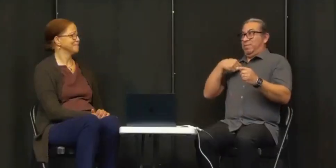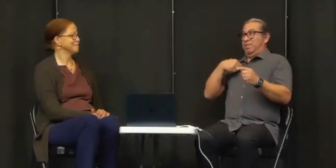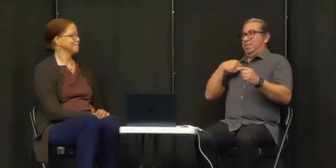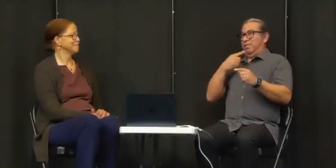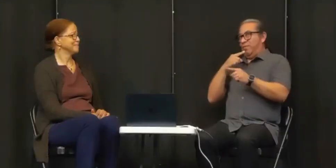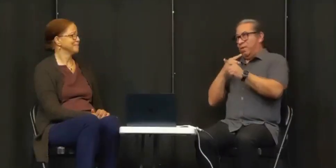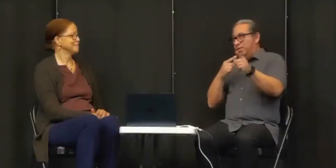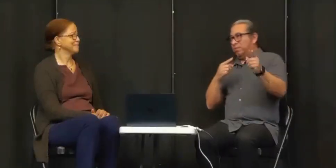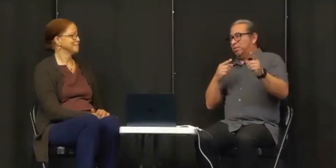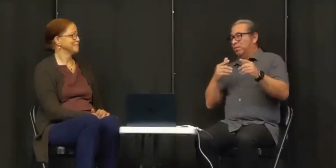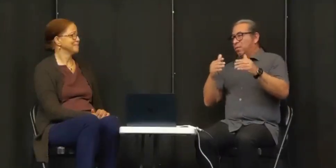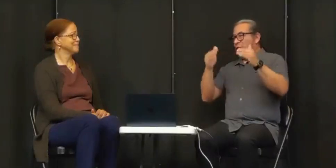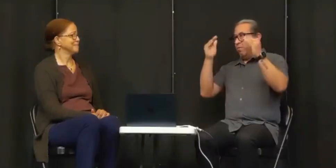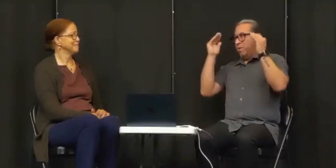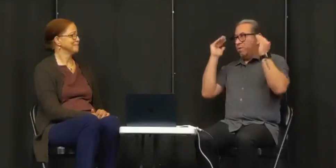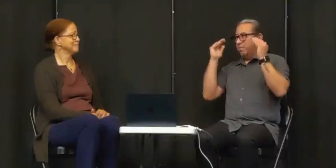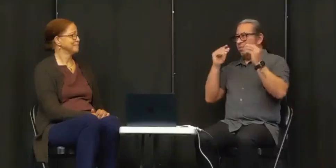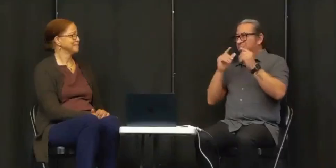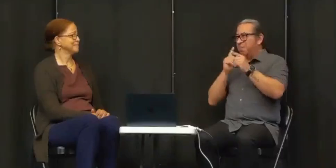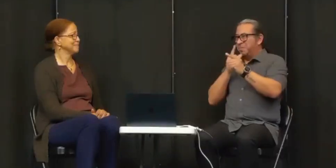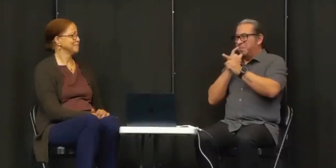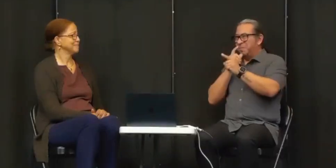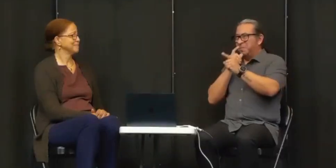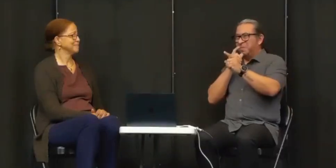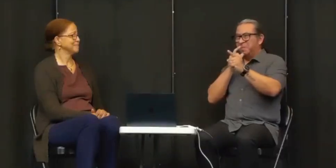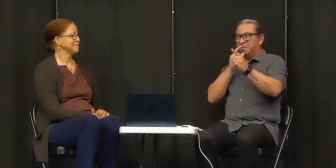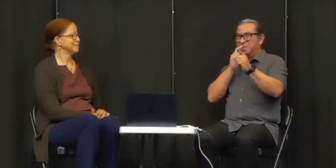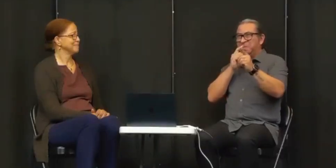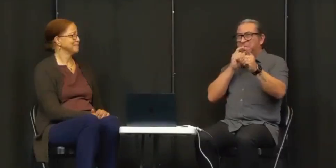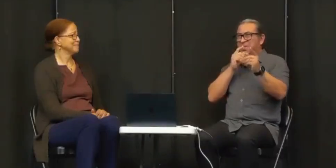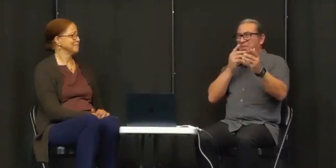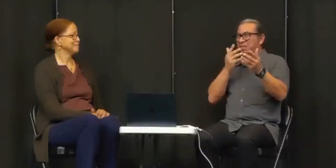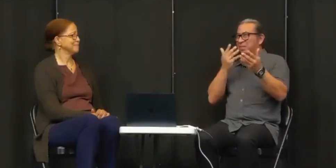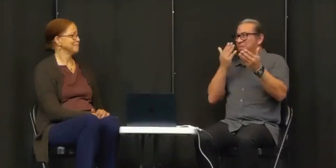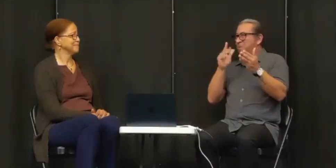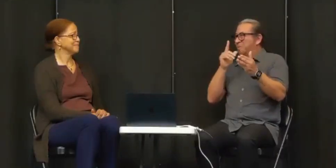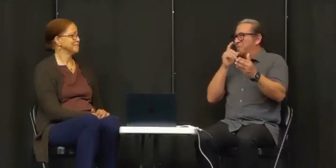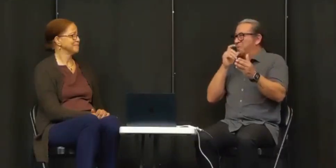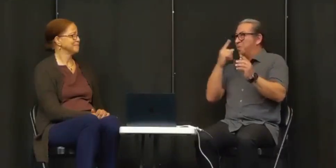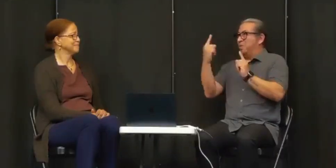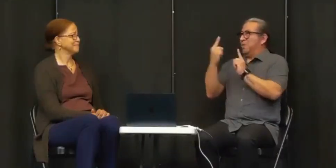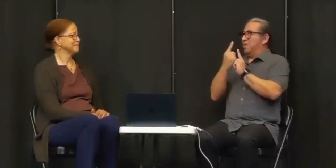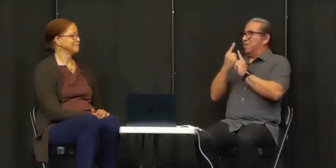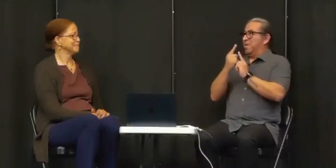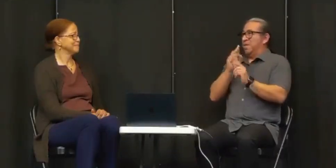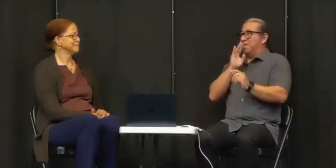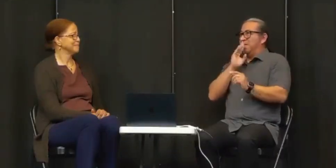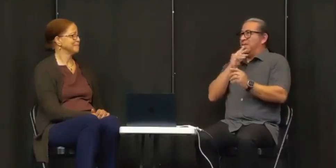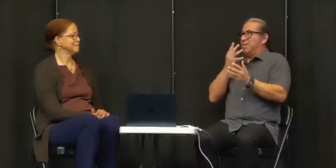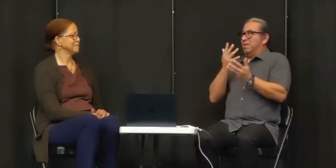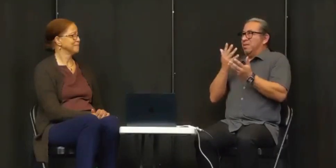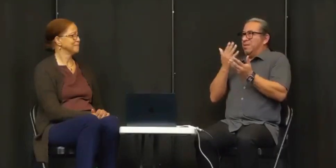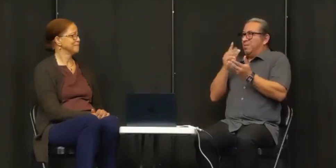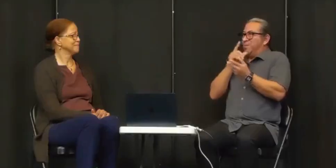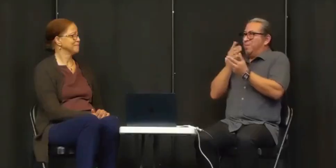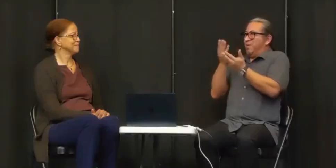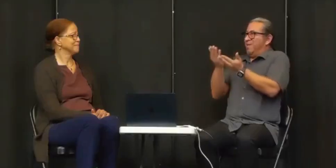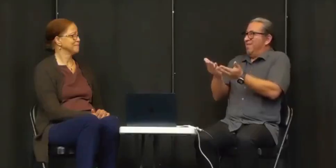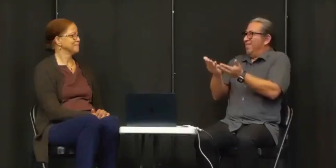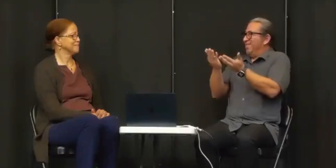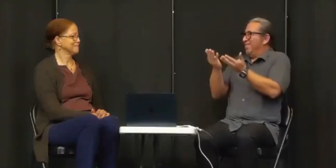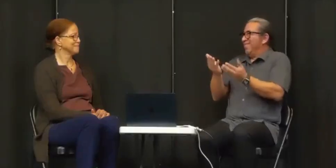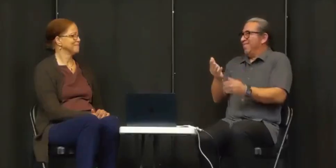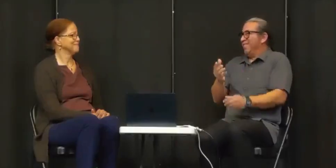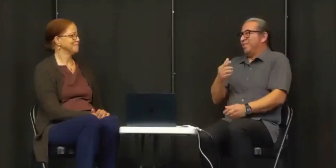and you know, me, for them, it's overwhelming. I don't know who all these people are. You know, they come up to me and start talking, and I'm